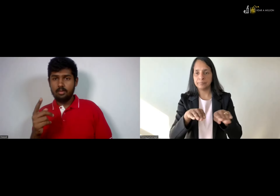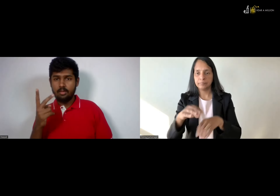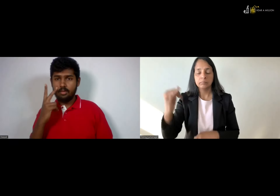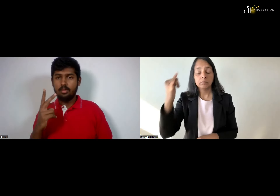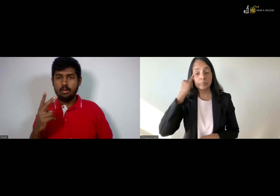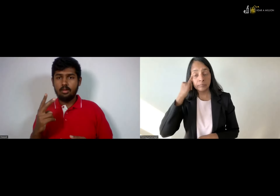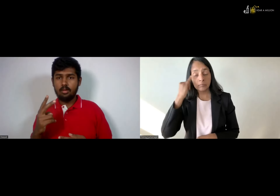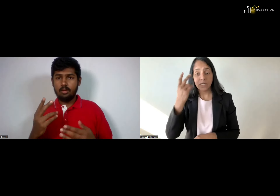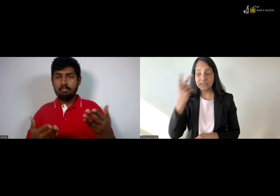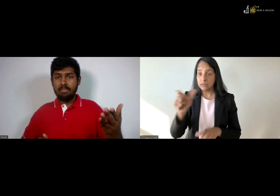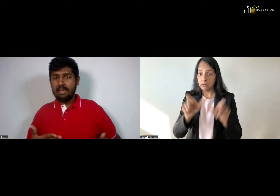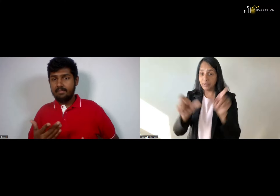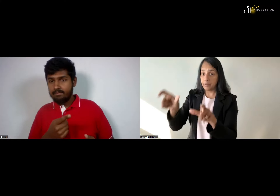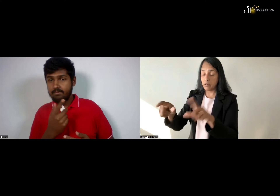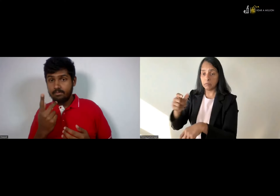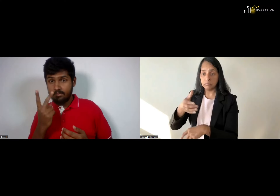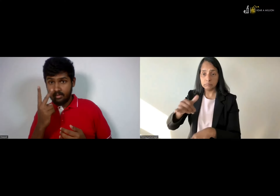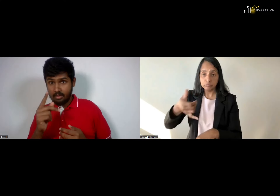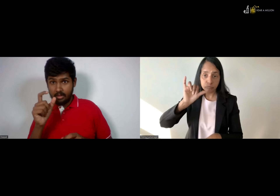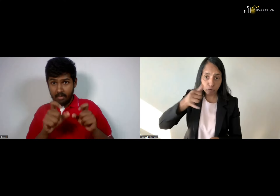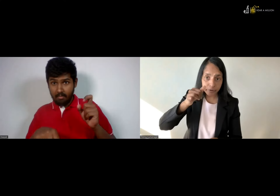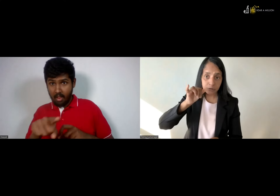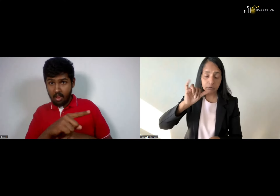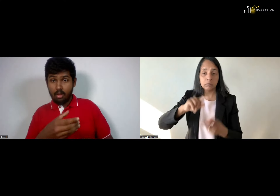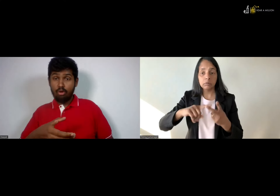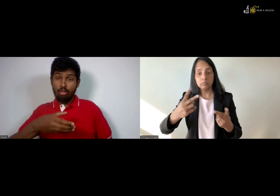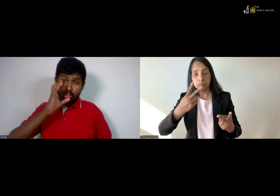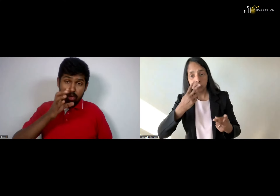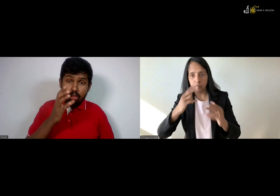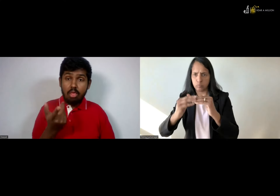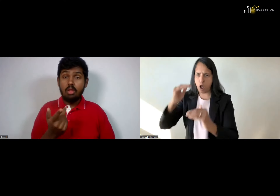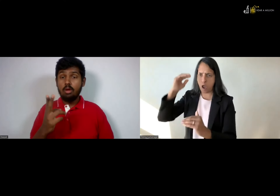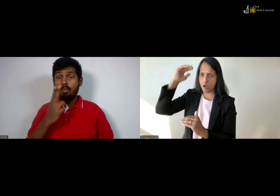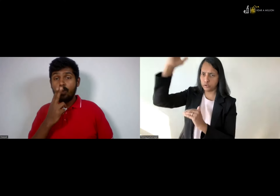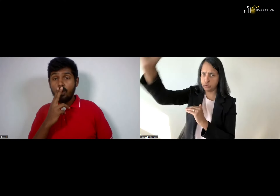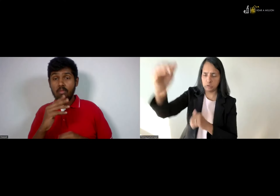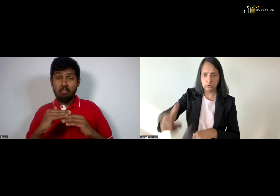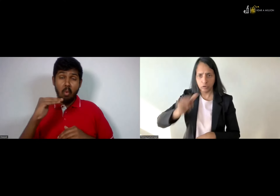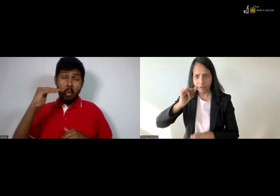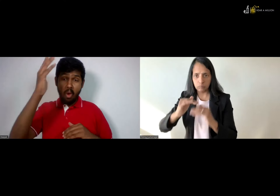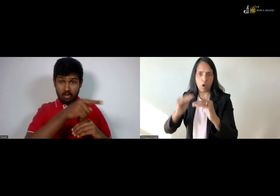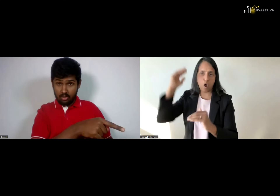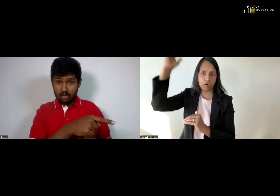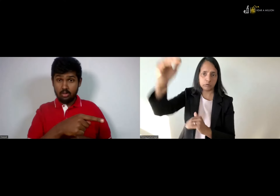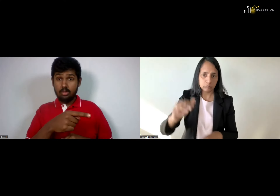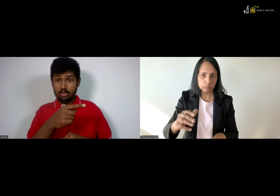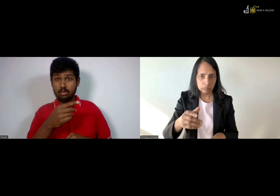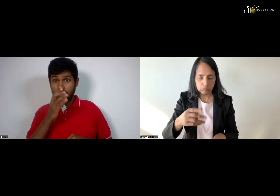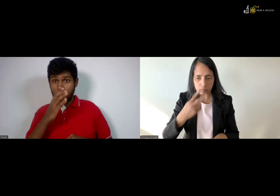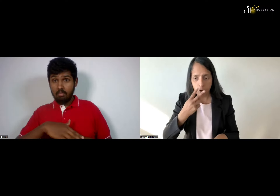place, how we can provide the basic amenities to the people. So when you see some people when they are smoking and drinking a